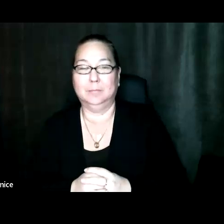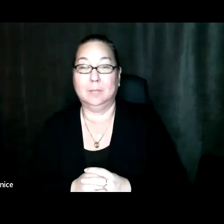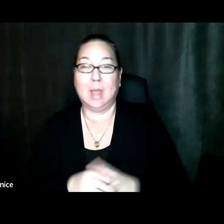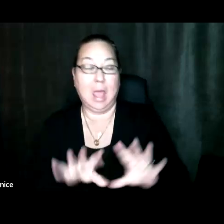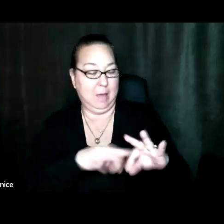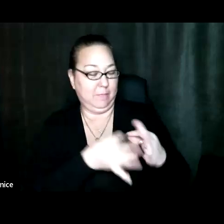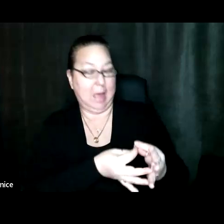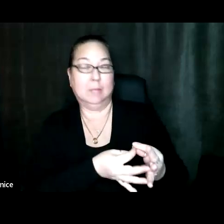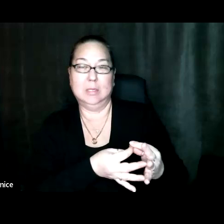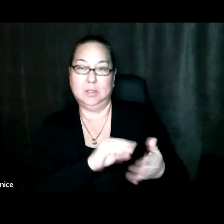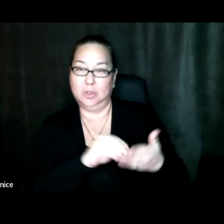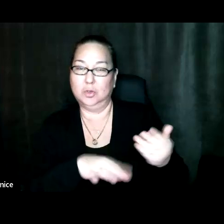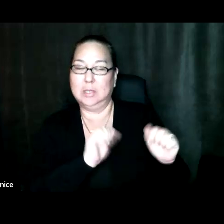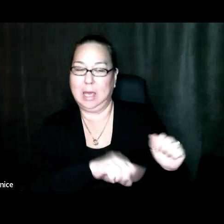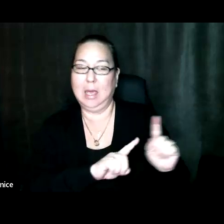to